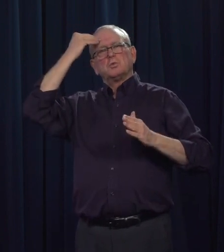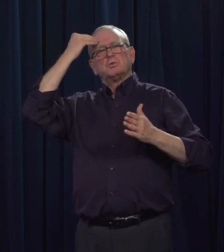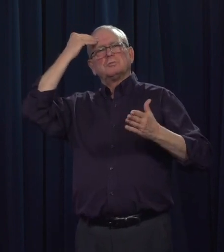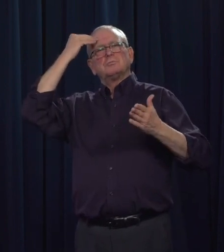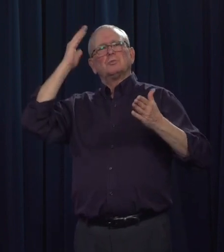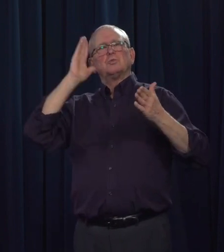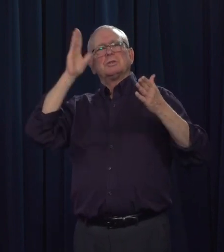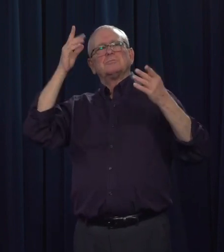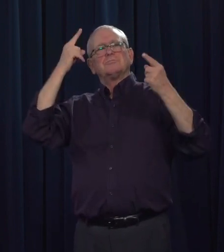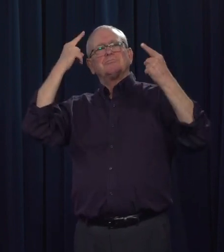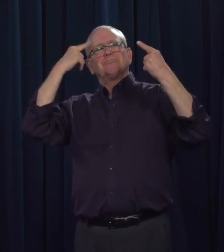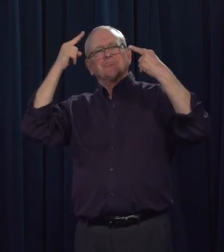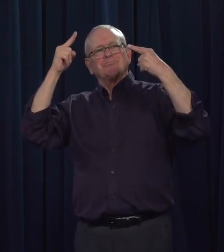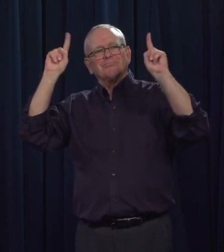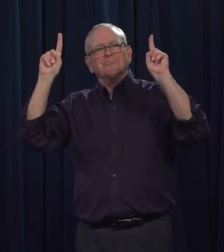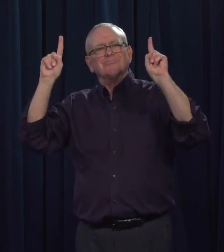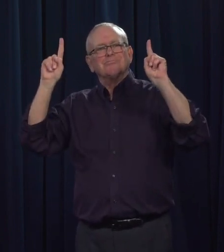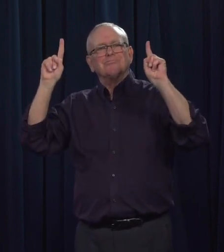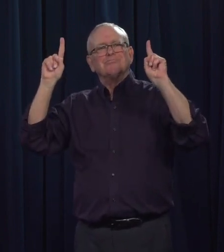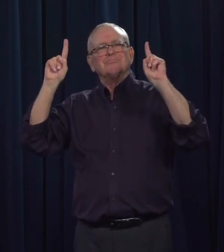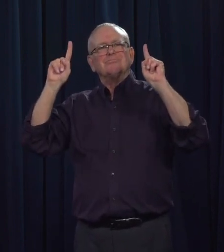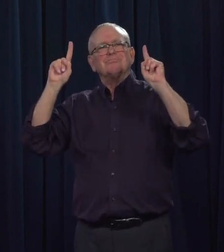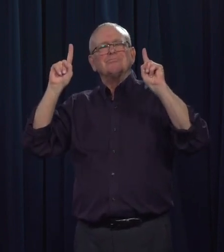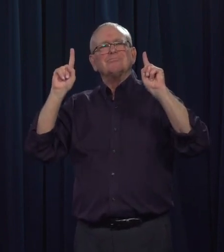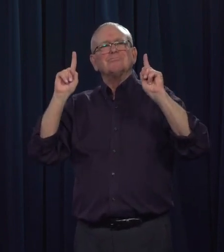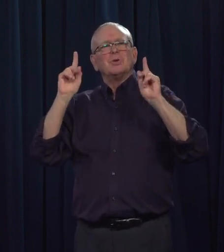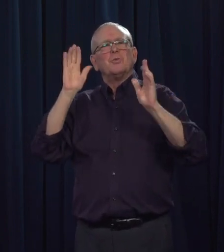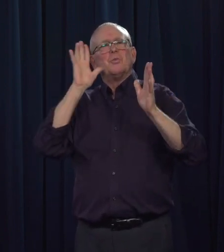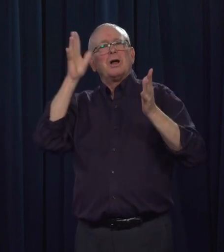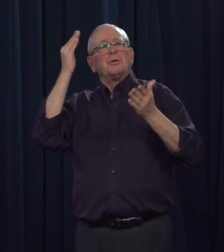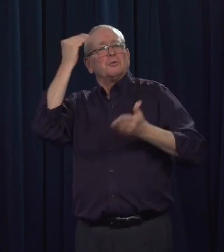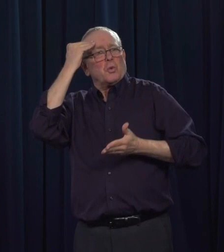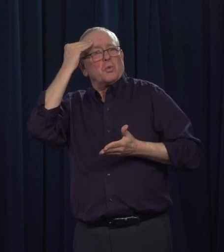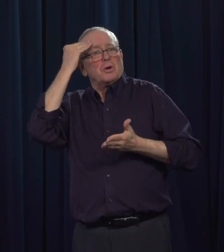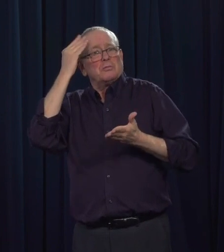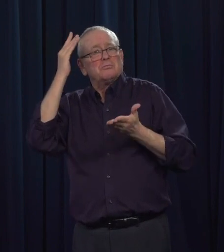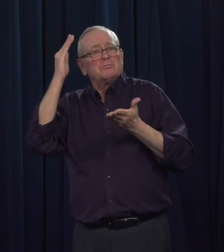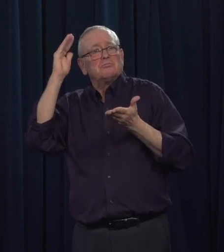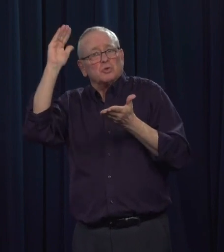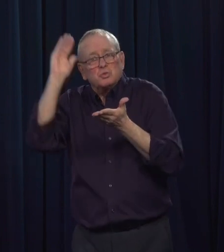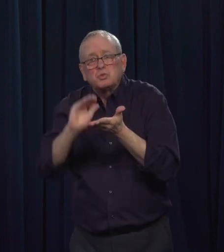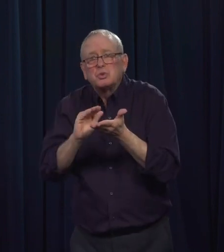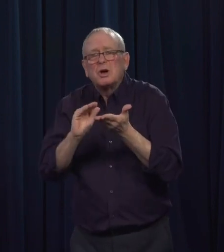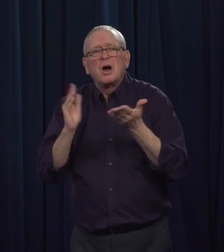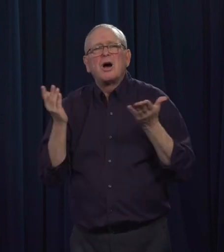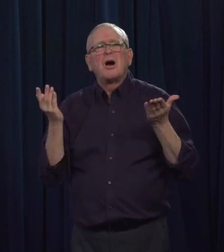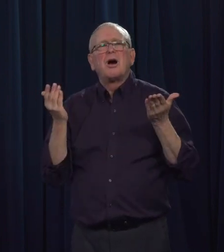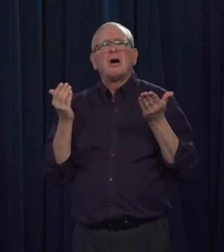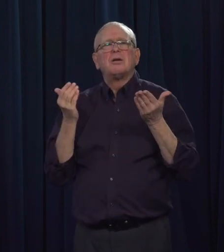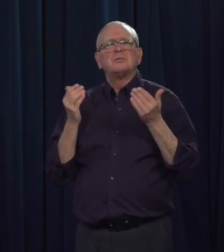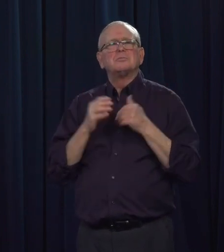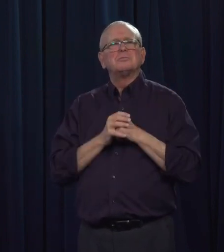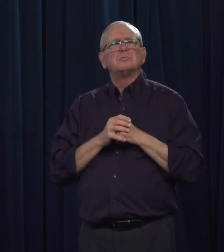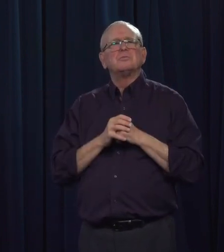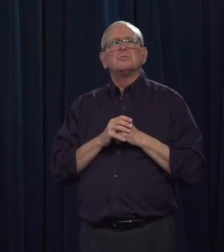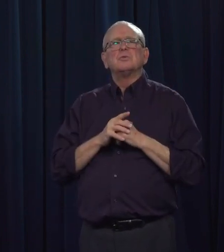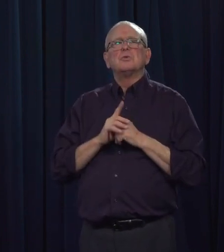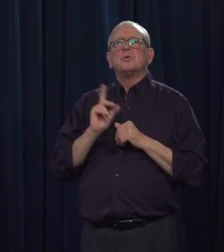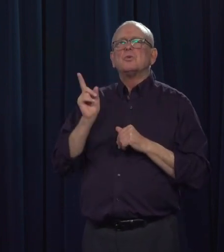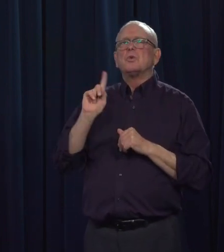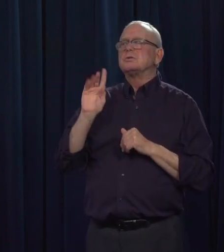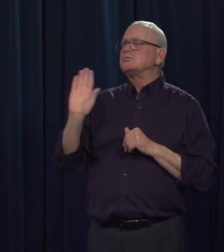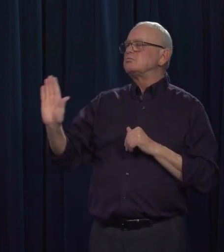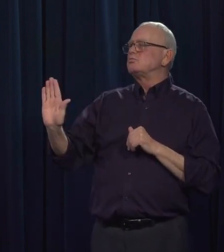right, but are you gauging that? Are you forecasting what would progress look like to you, say, in a week or 2 weeks? Yeah,